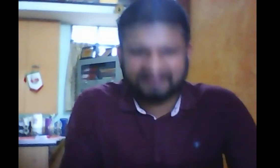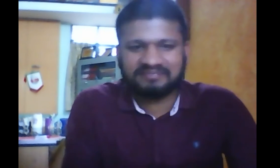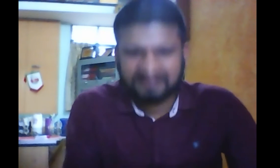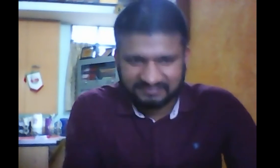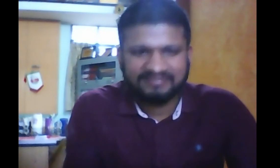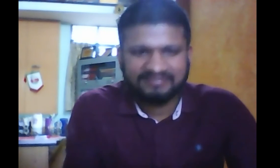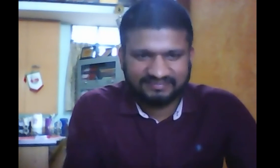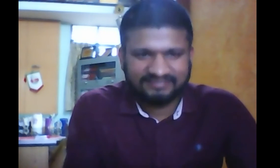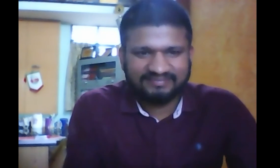Yes.